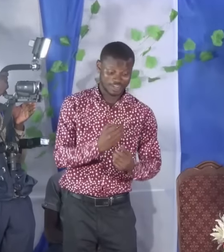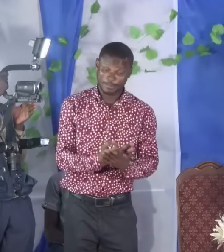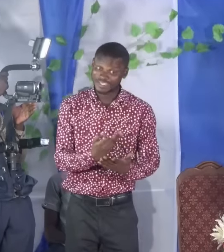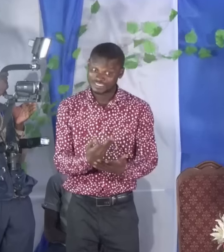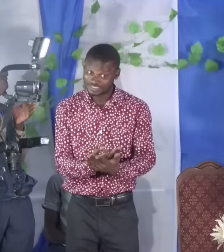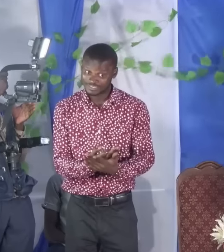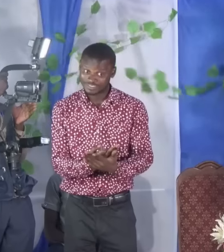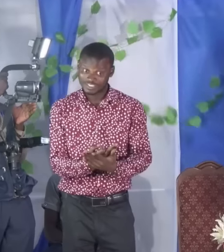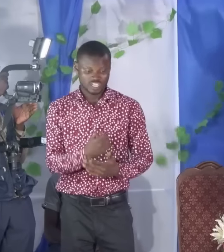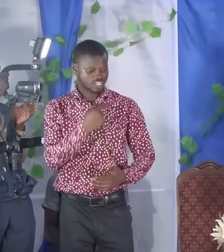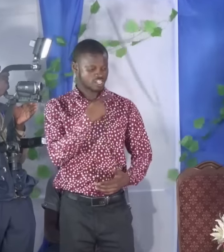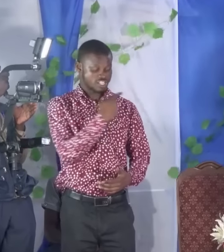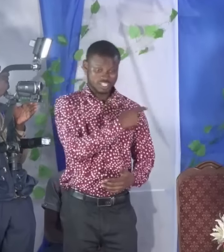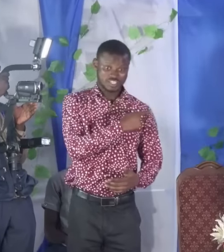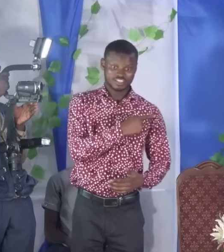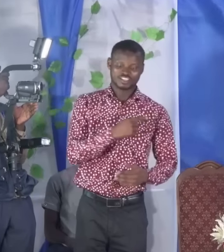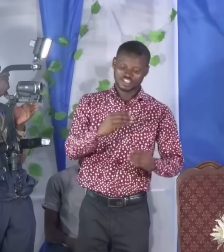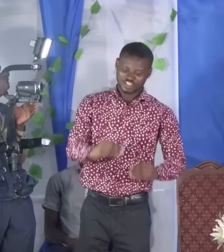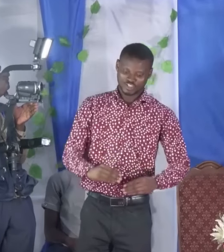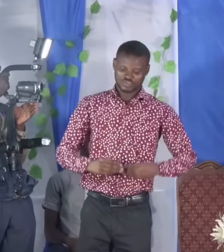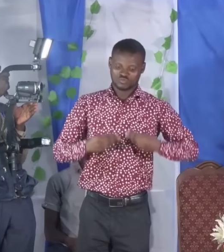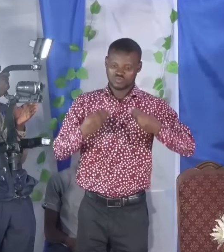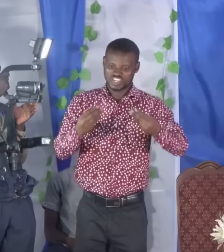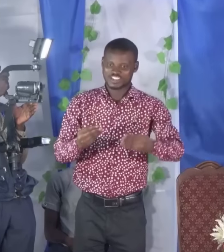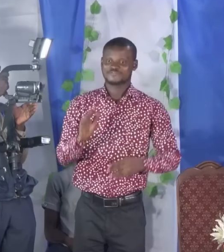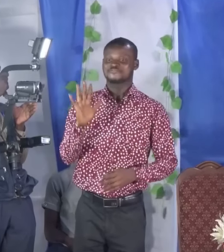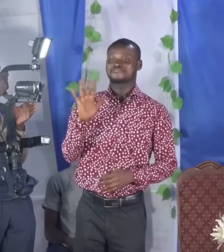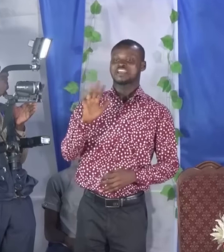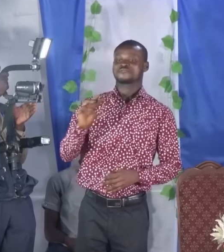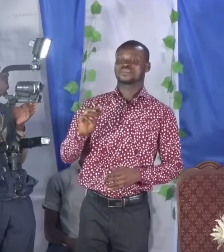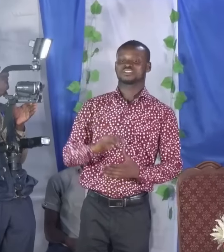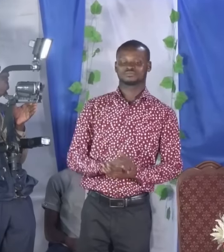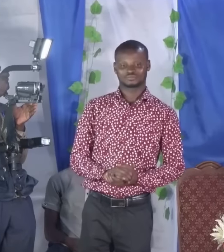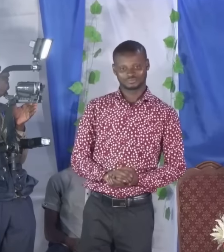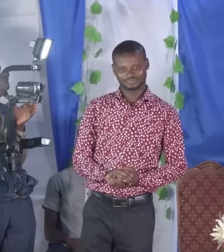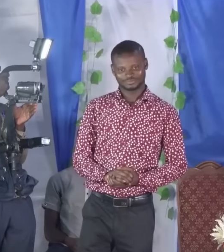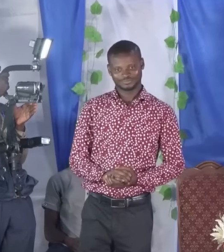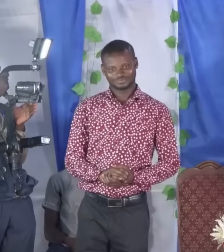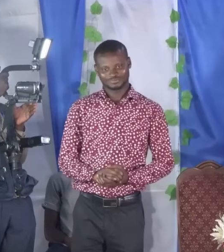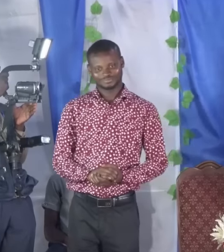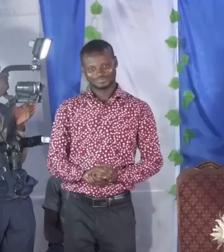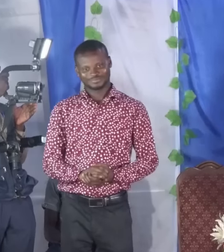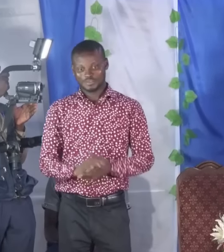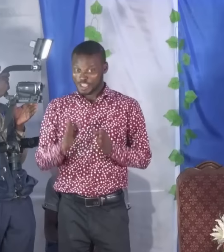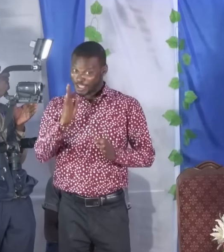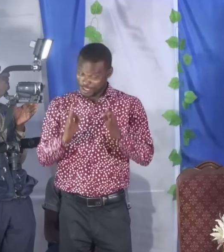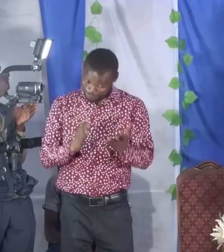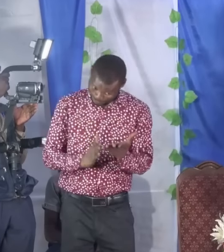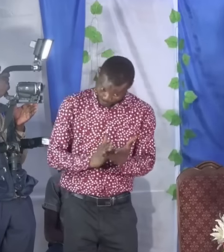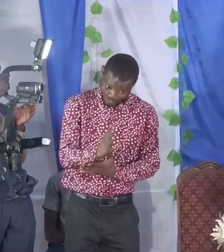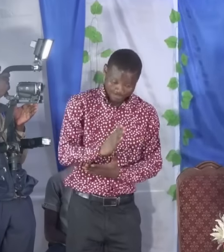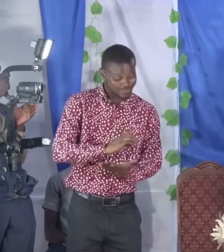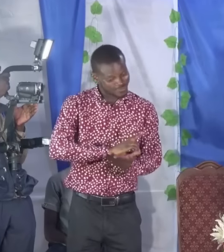Mede 5 million and a beto ukru animu." Asiele say mean to me, quite